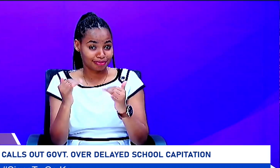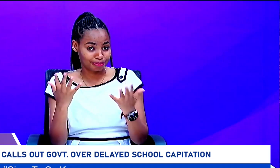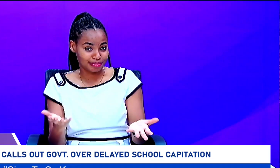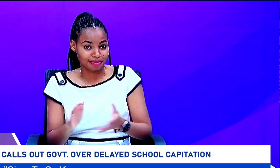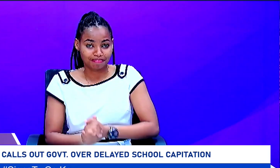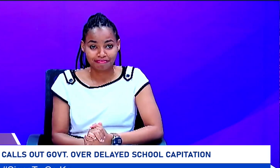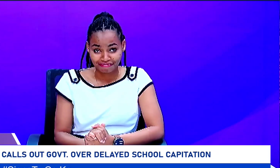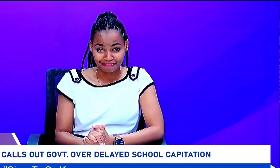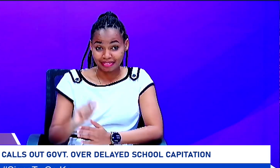Kenya's